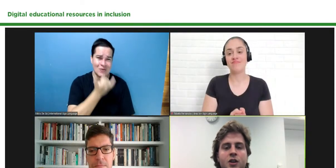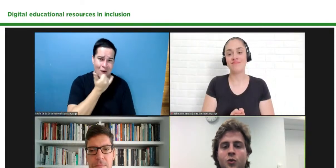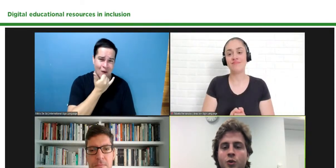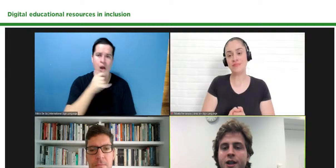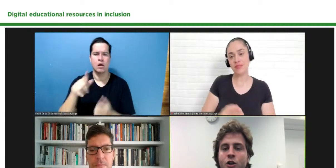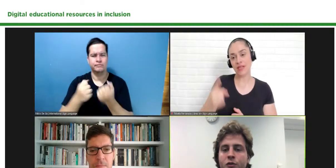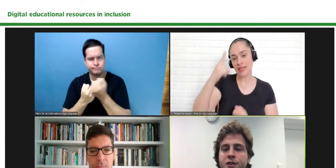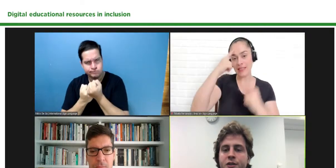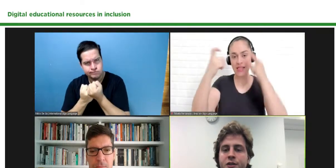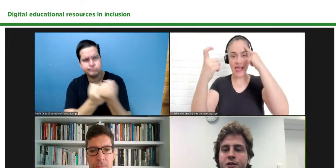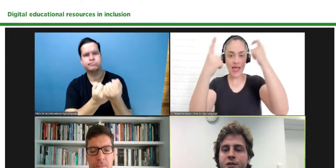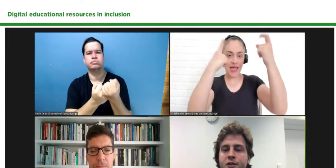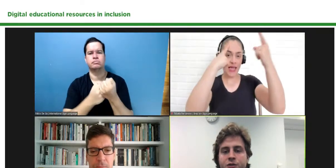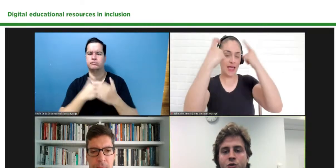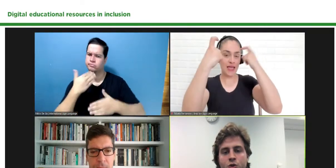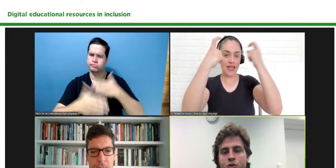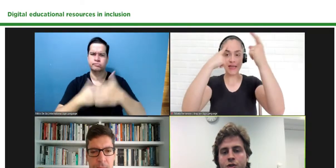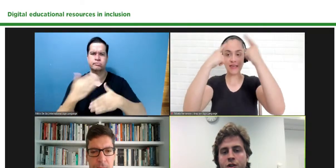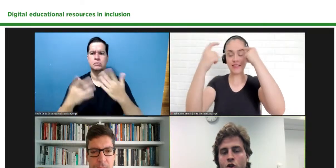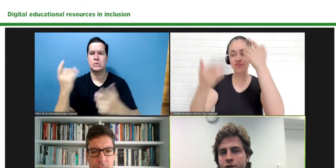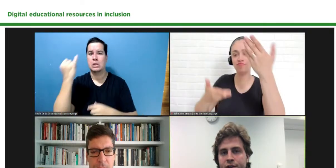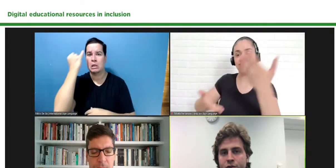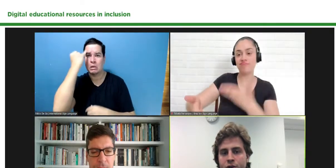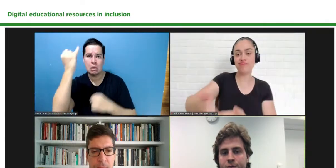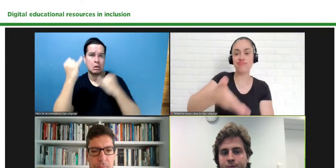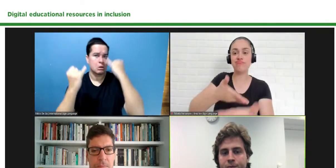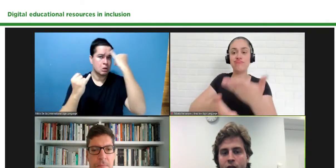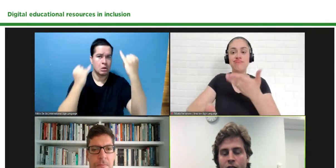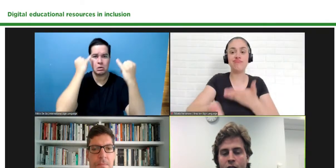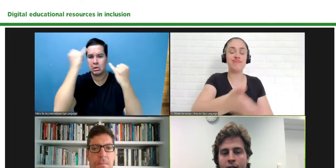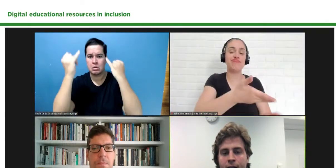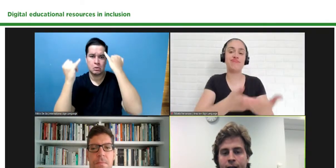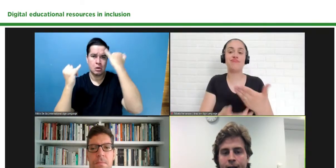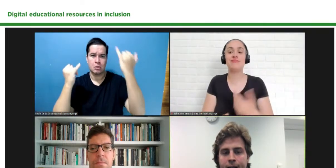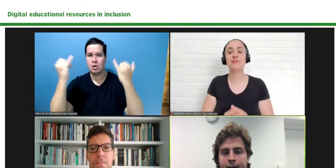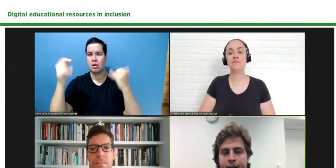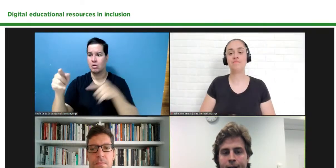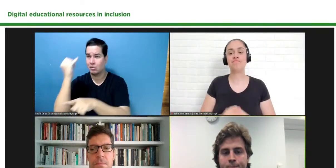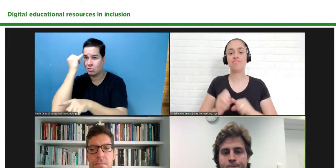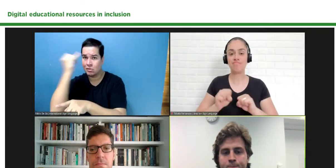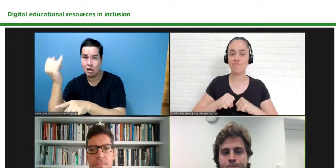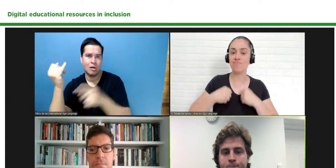find really innovative and creative solutions in a joint effort.